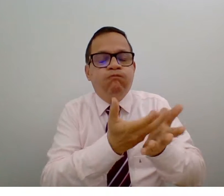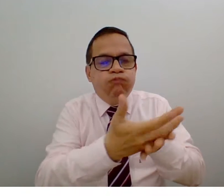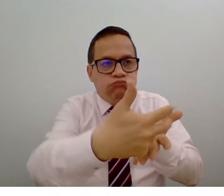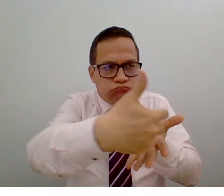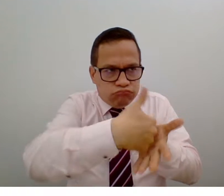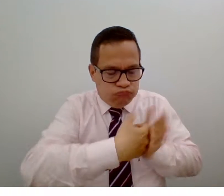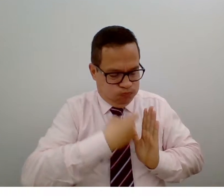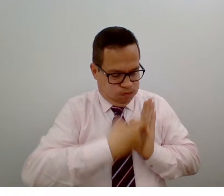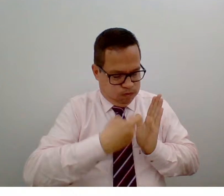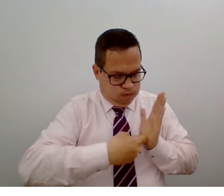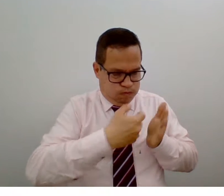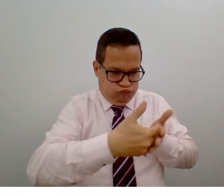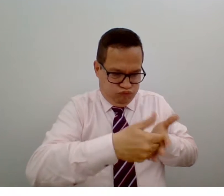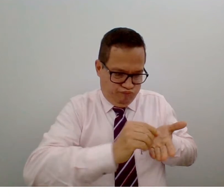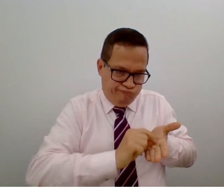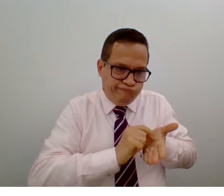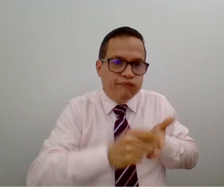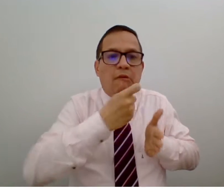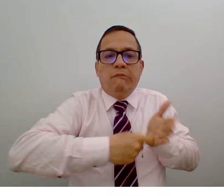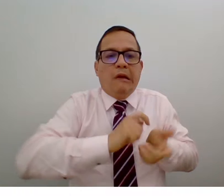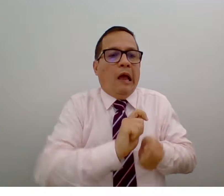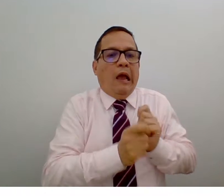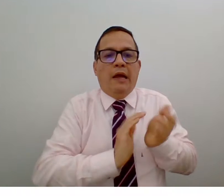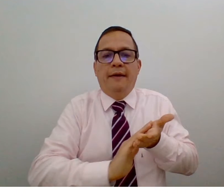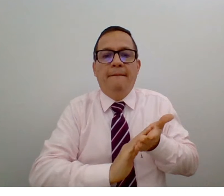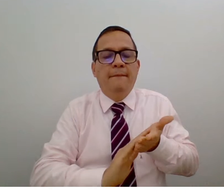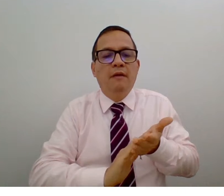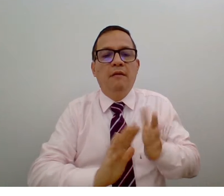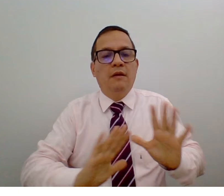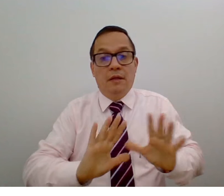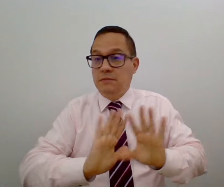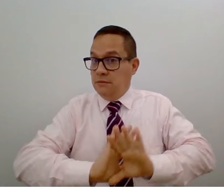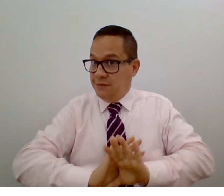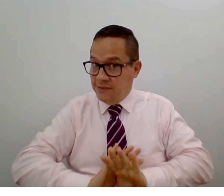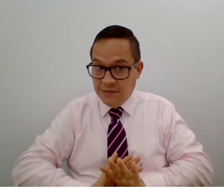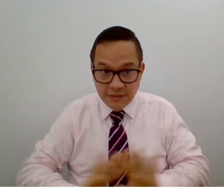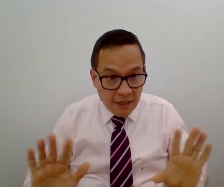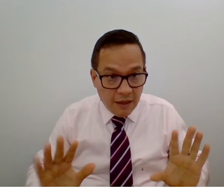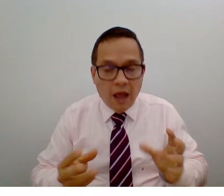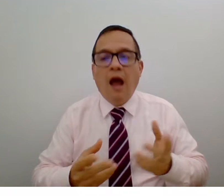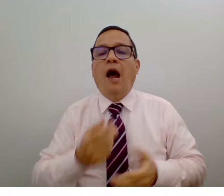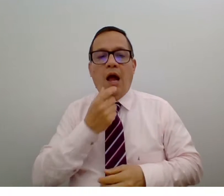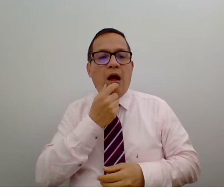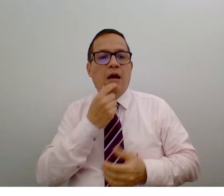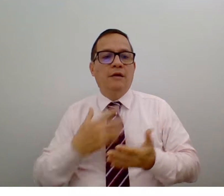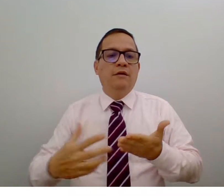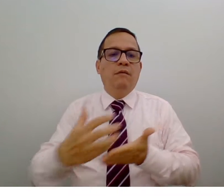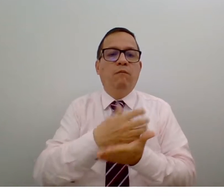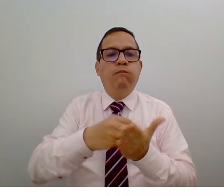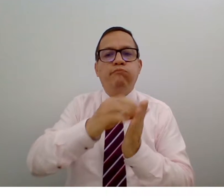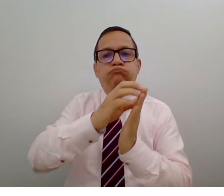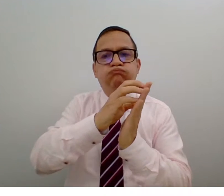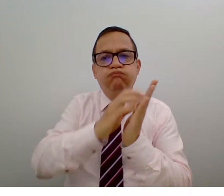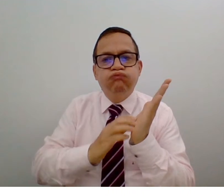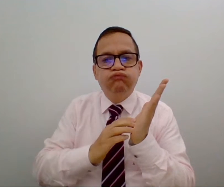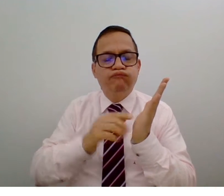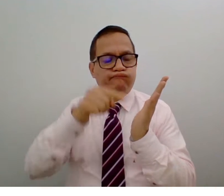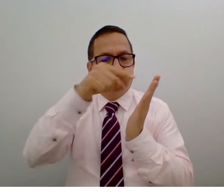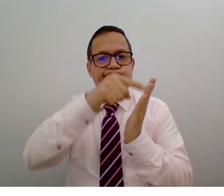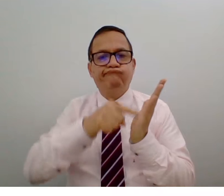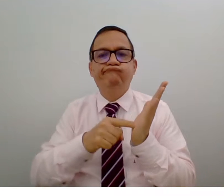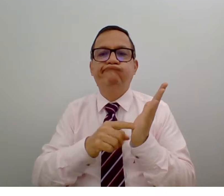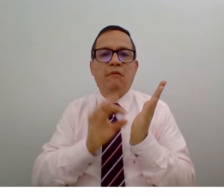Once you have made the suggested corrections, compile your activity, summary, chart and fable,